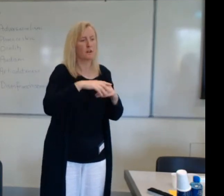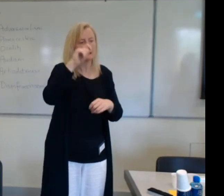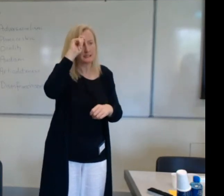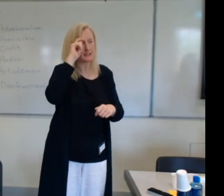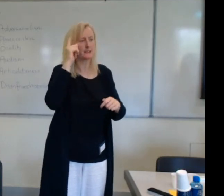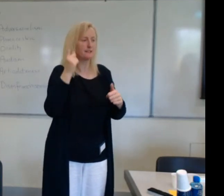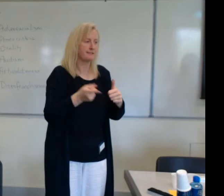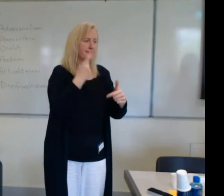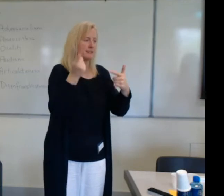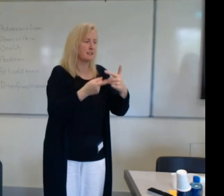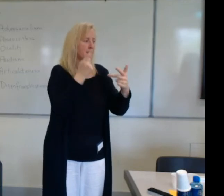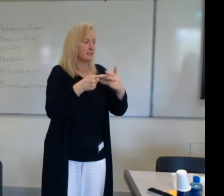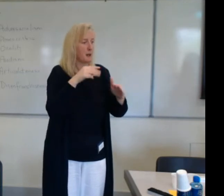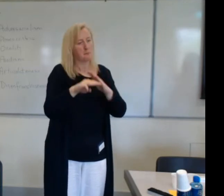on for months and months and months. And then finally